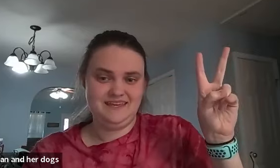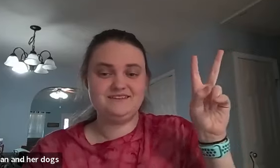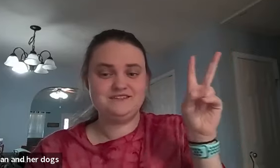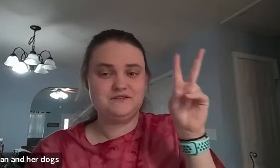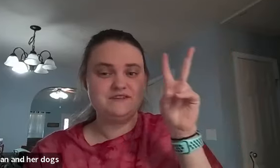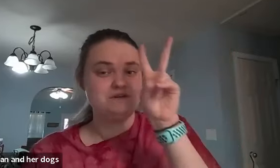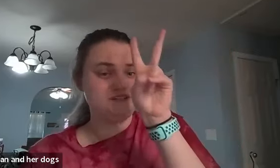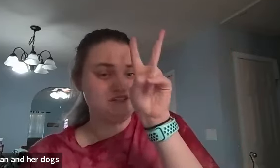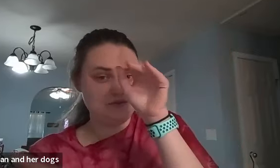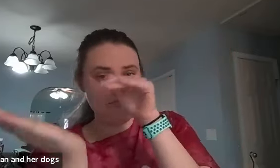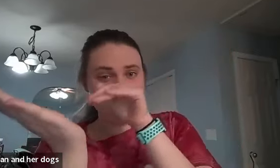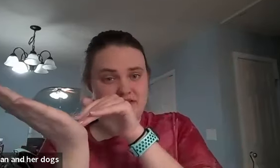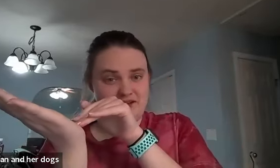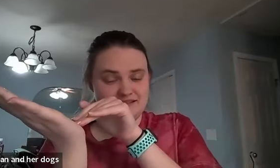Yeah, so this one is